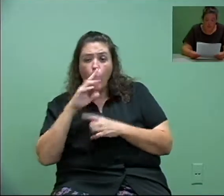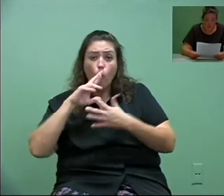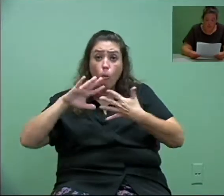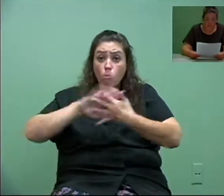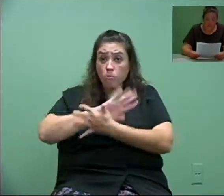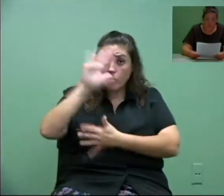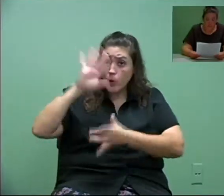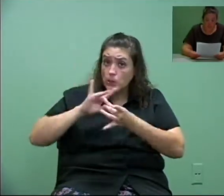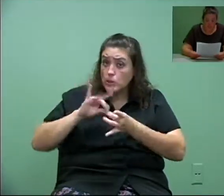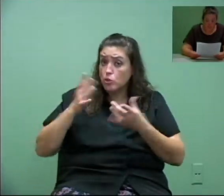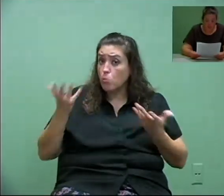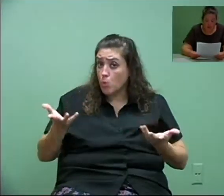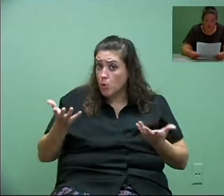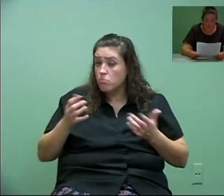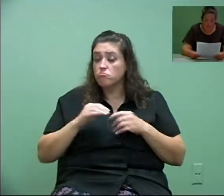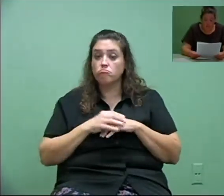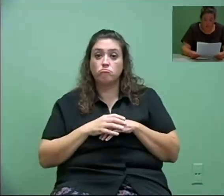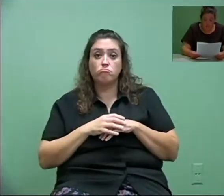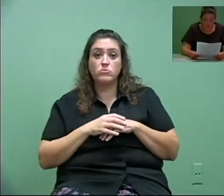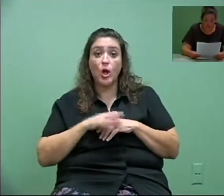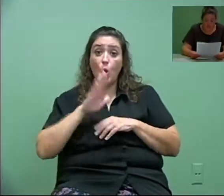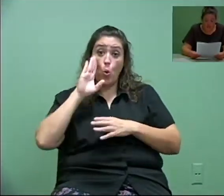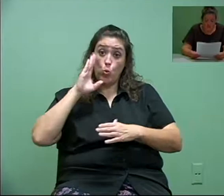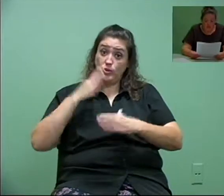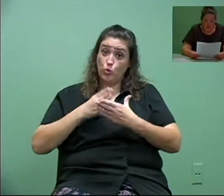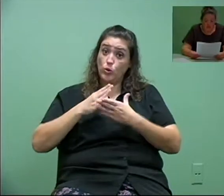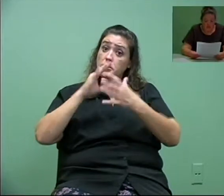witness's testimony consistent over time?